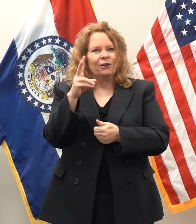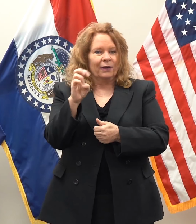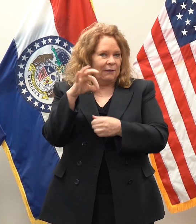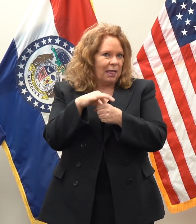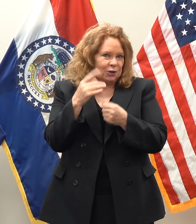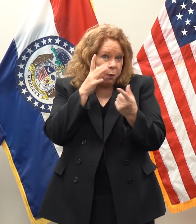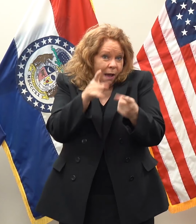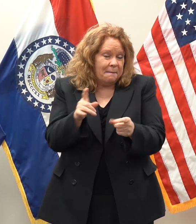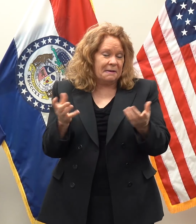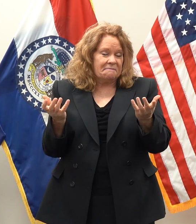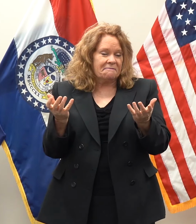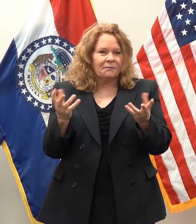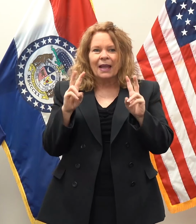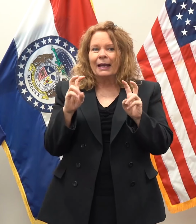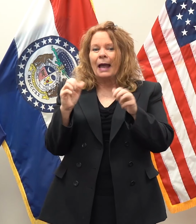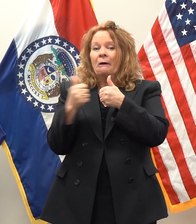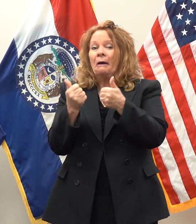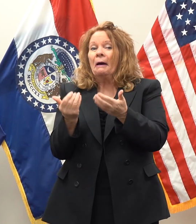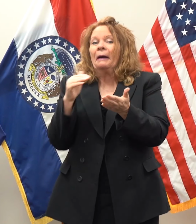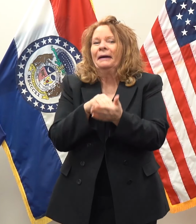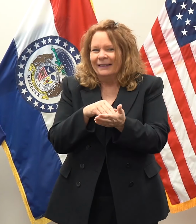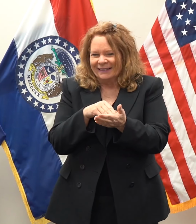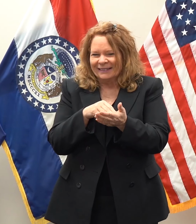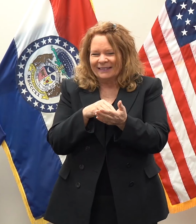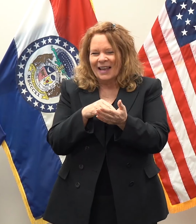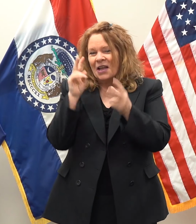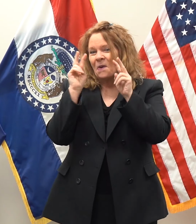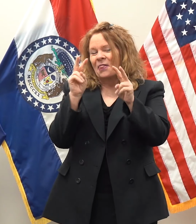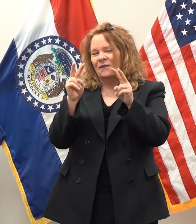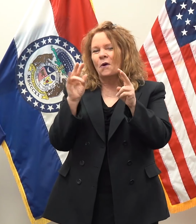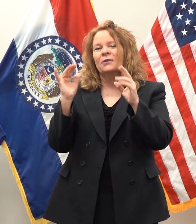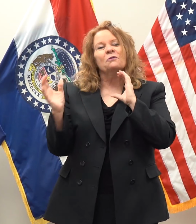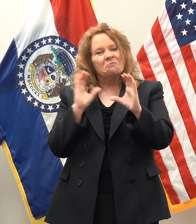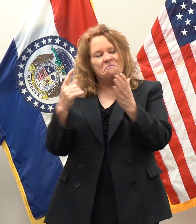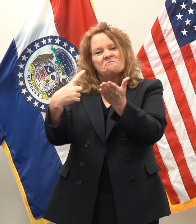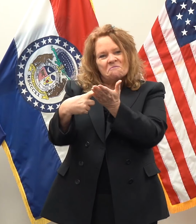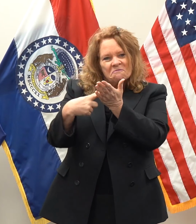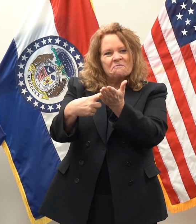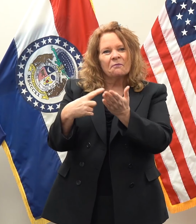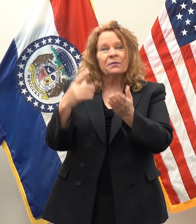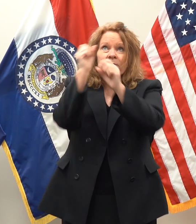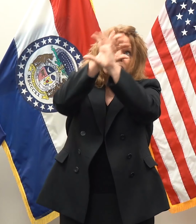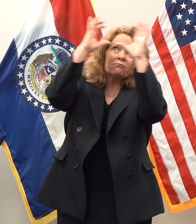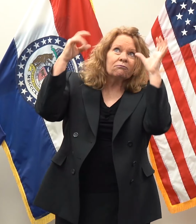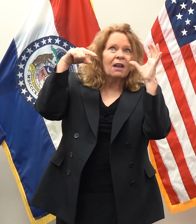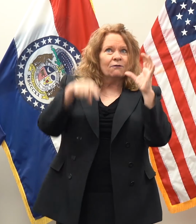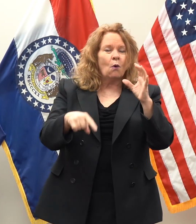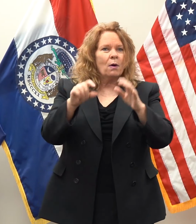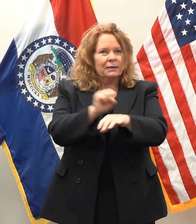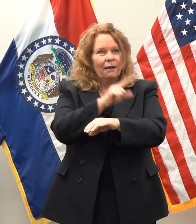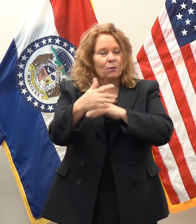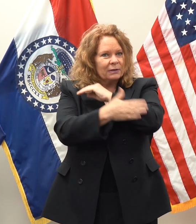certain sense, a rematch, and I'm looking forward to the conversation about our visions for the community.